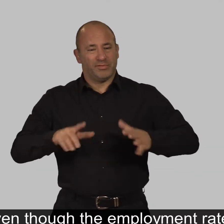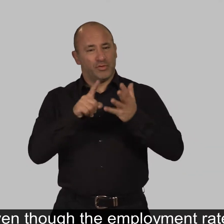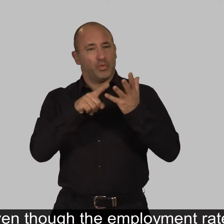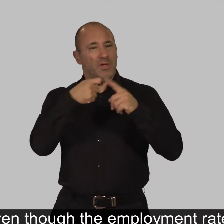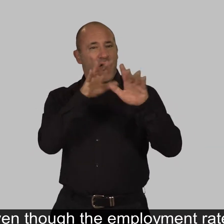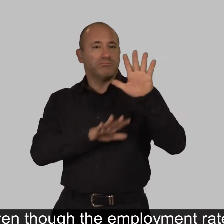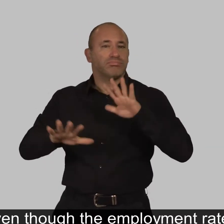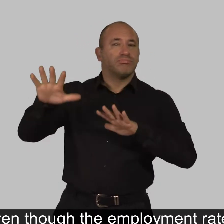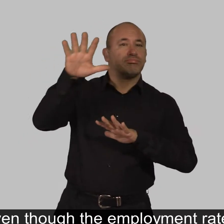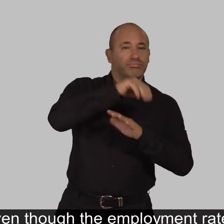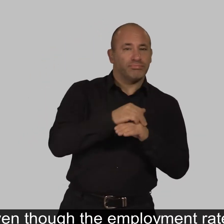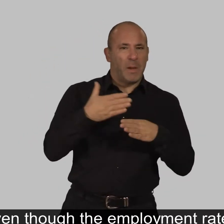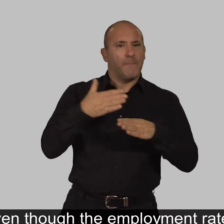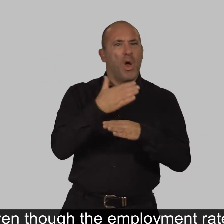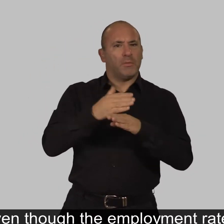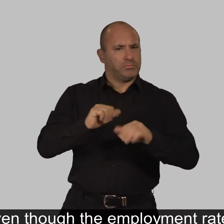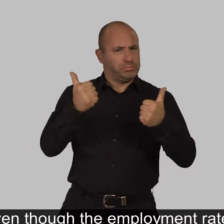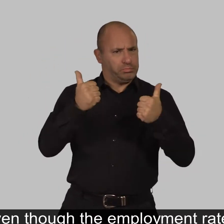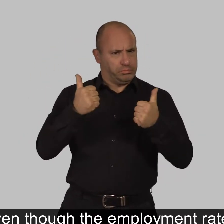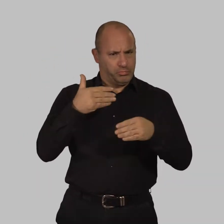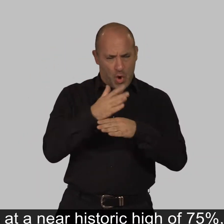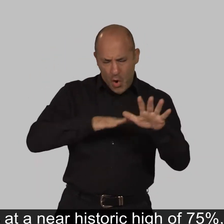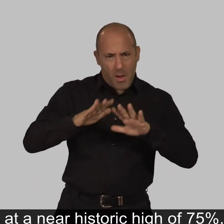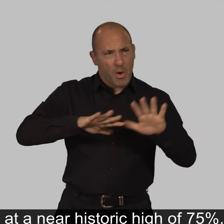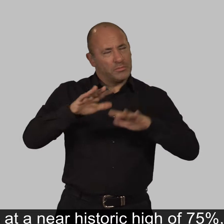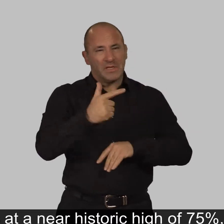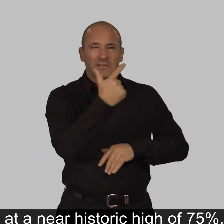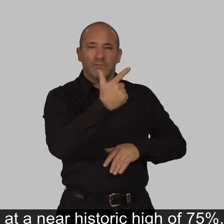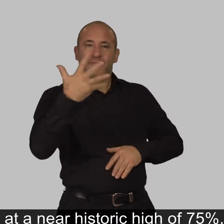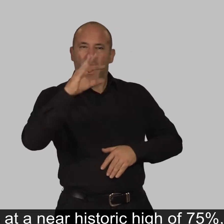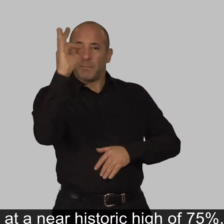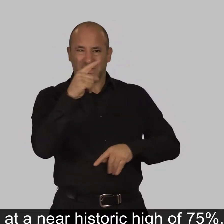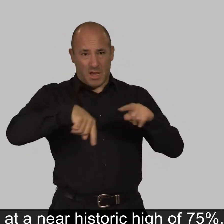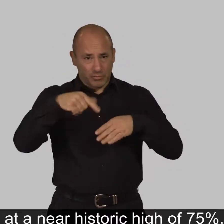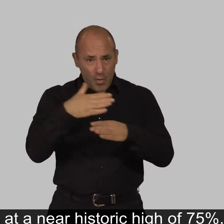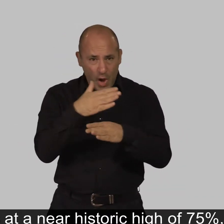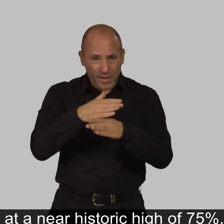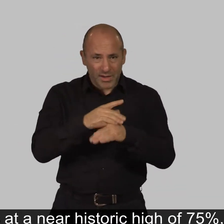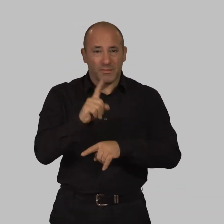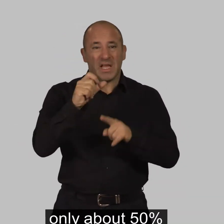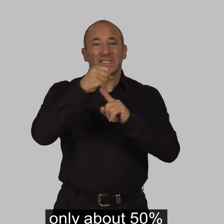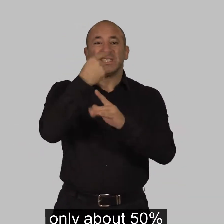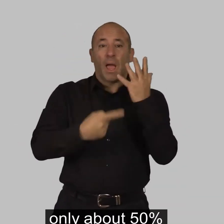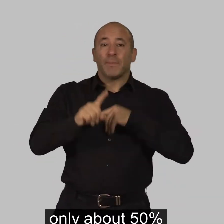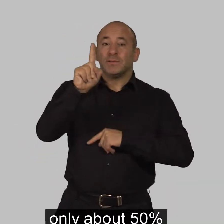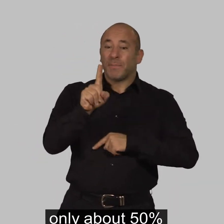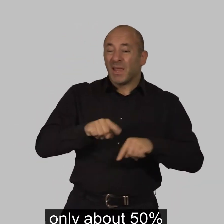Even though the employment rate for the United Kingdom is at a near historic high of 75%, only